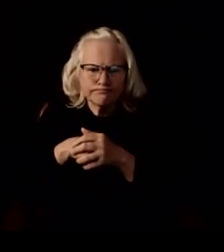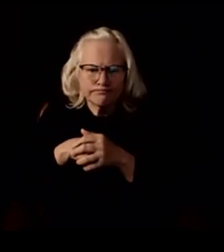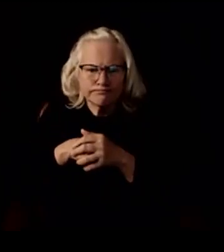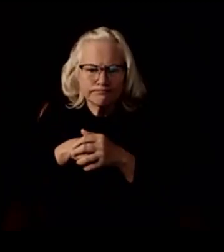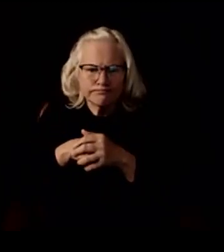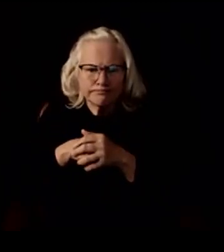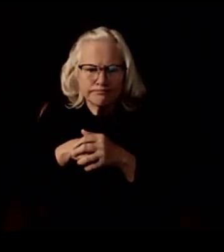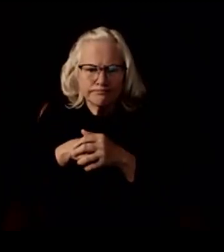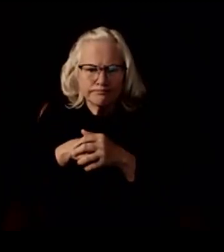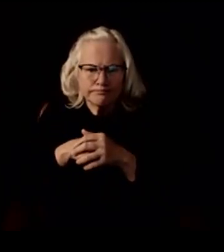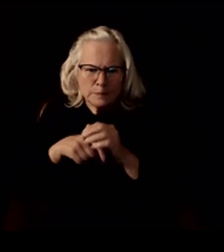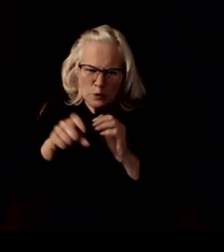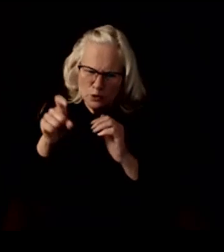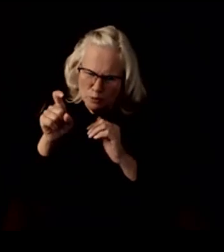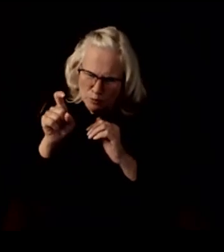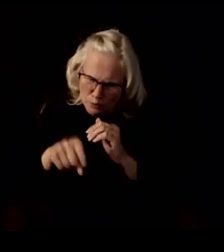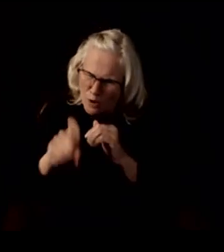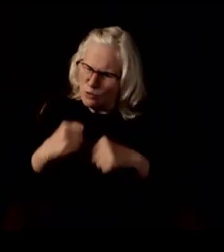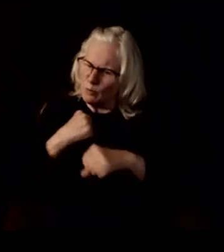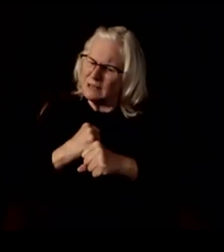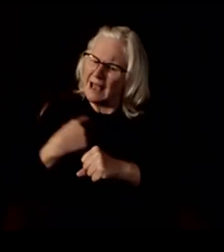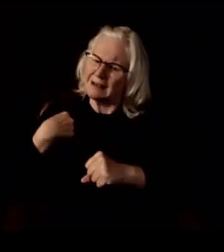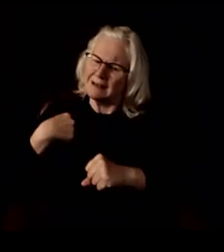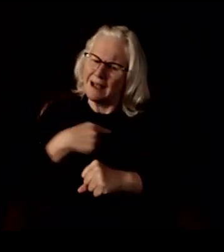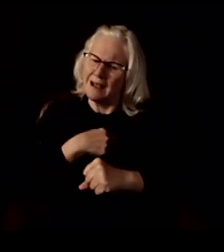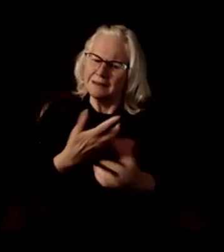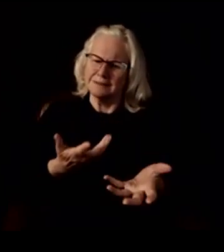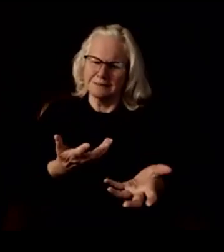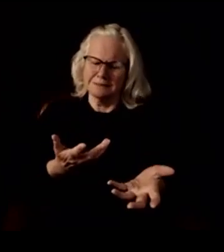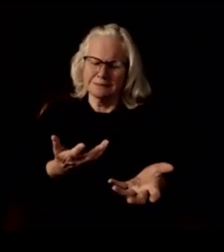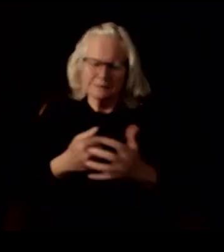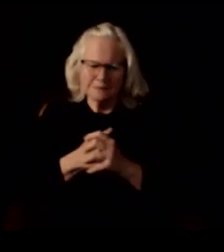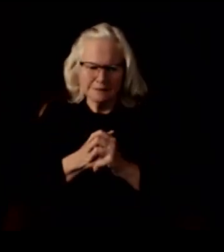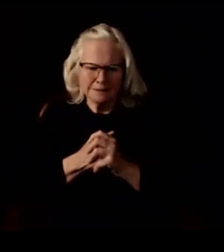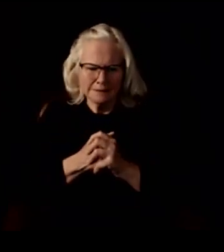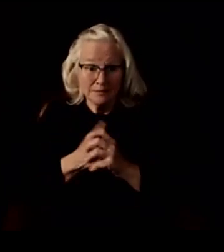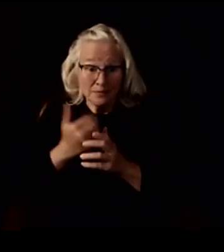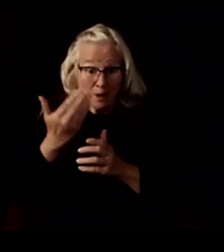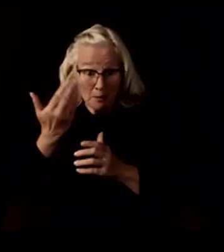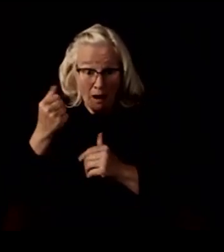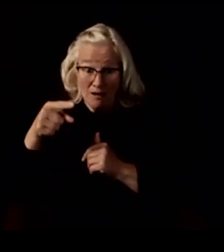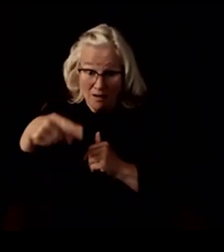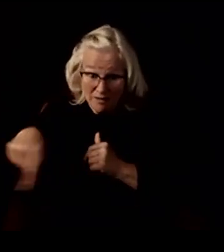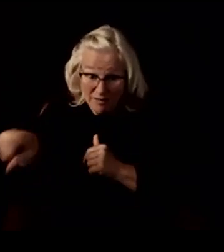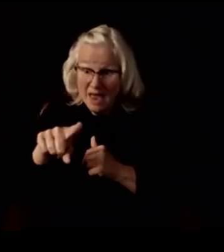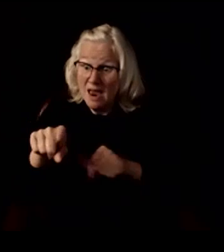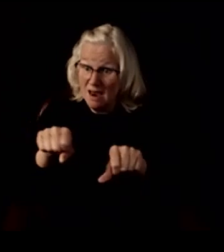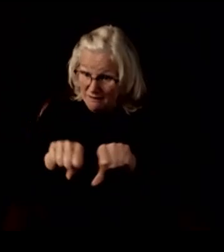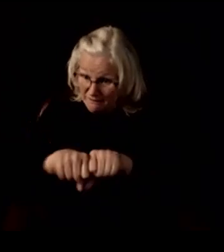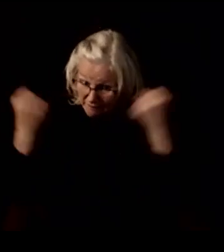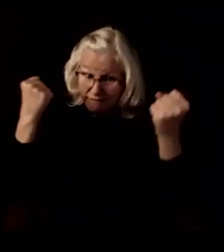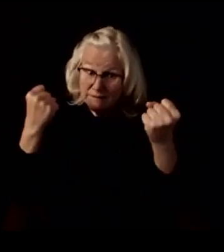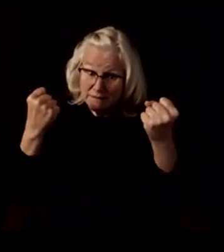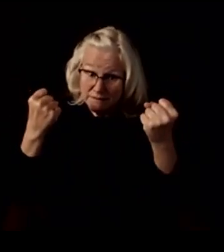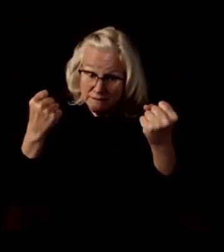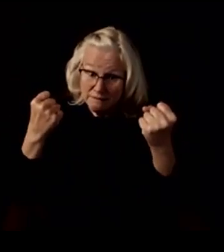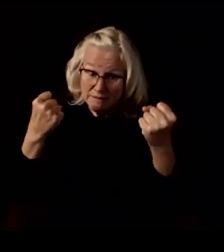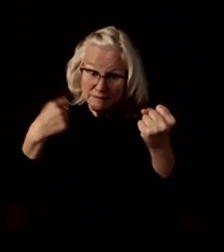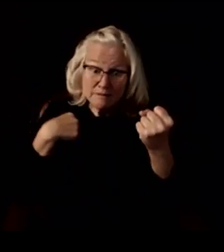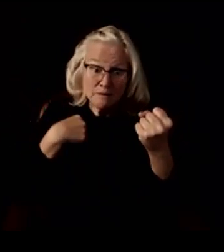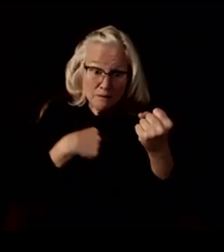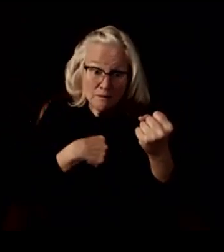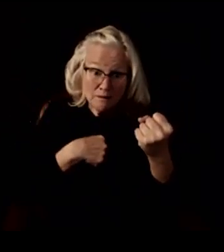of COVID. And so because of that, we will be increasing enforcement.